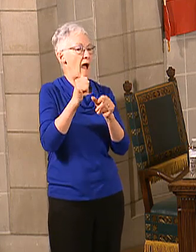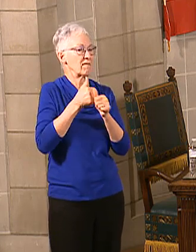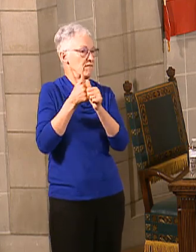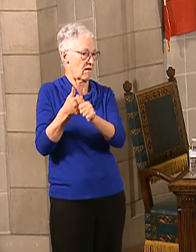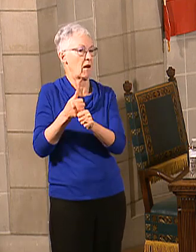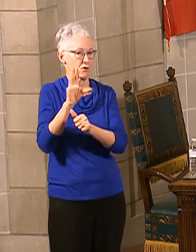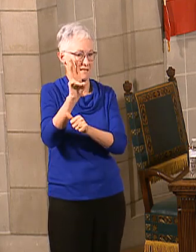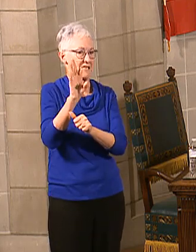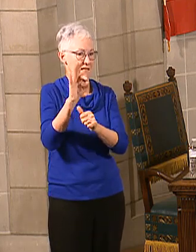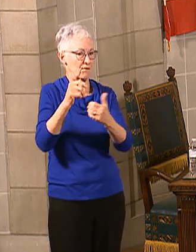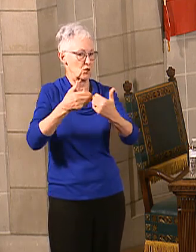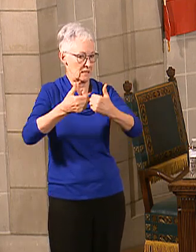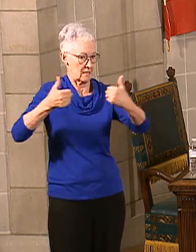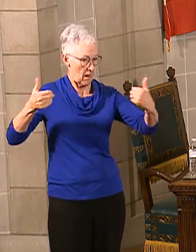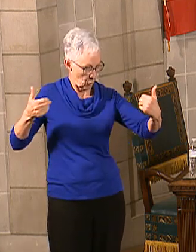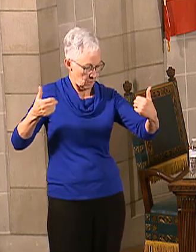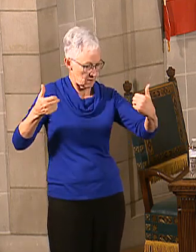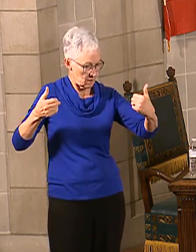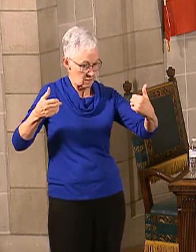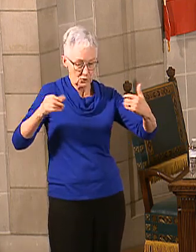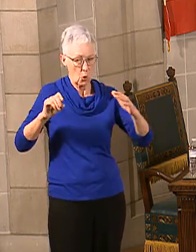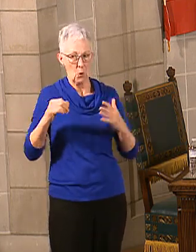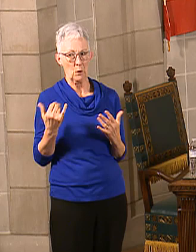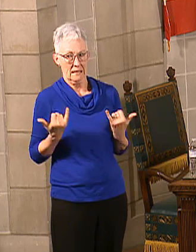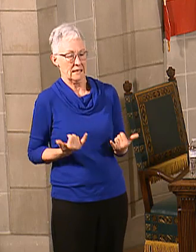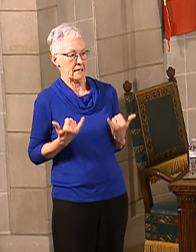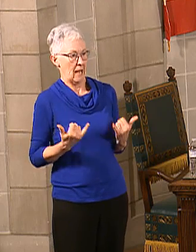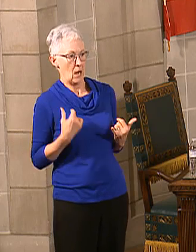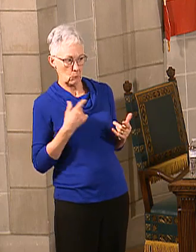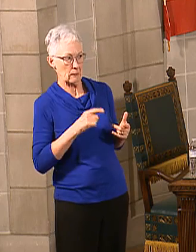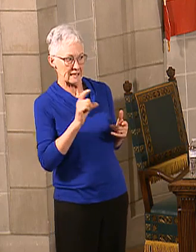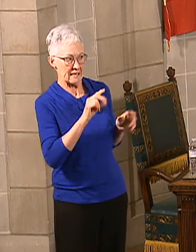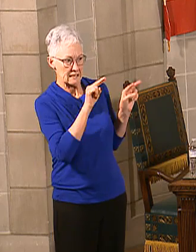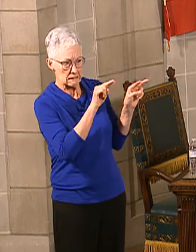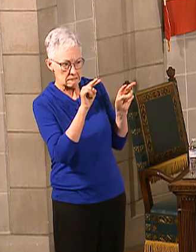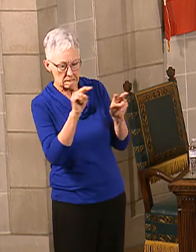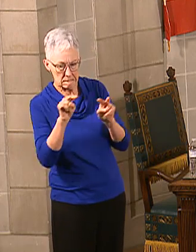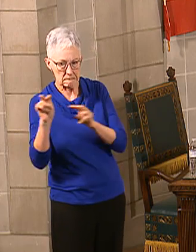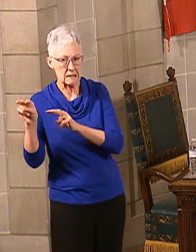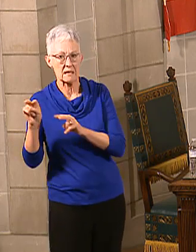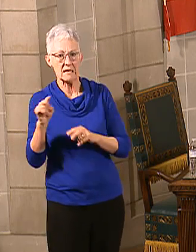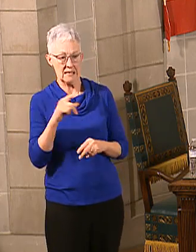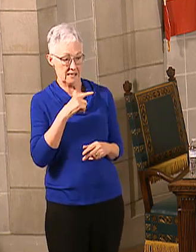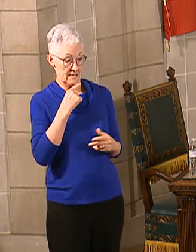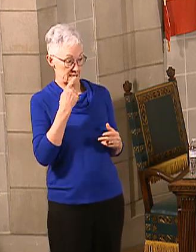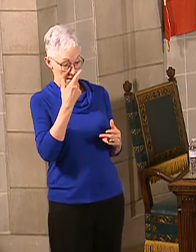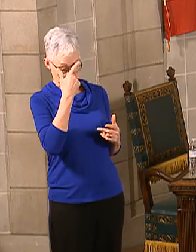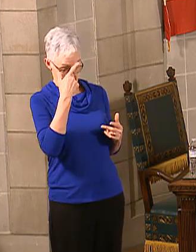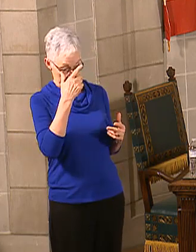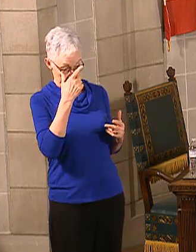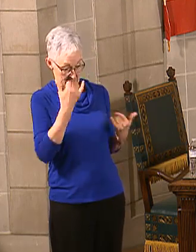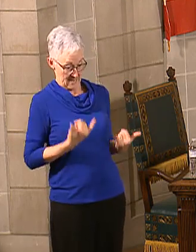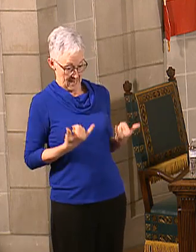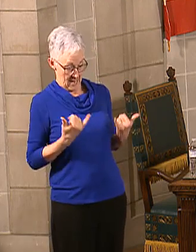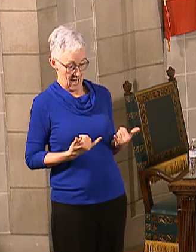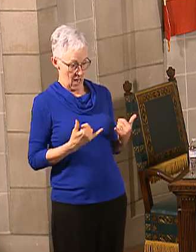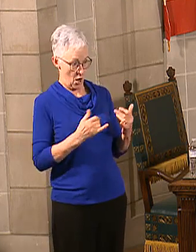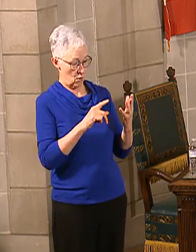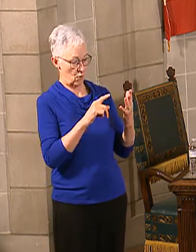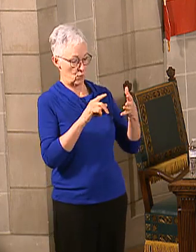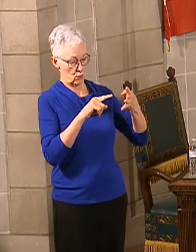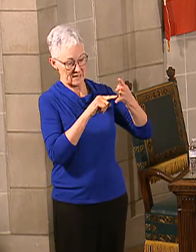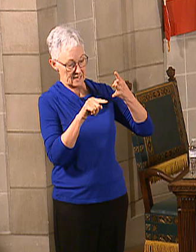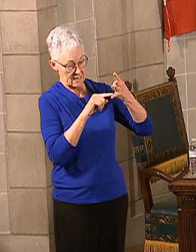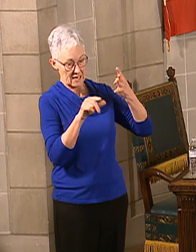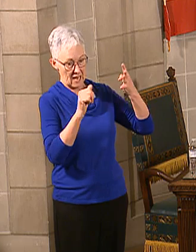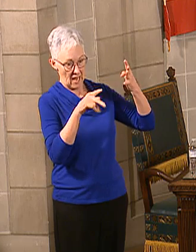to make sure right now is the time. If you look at some of the models out there, it shows that between the middle of April, end of April, early May, somewhere in that time frame,